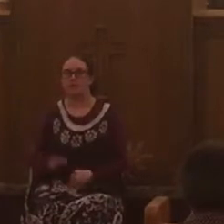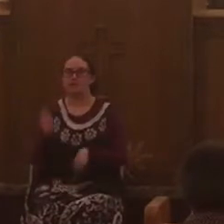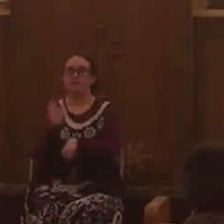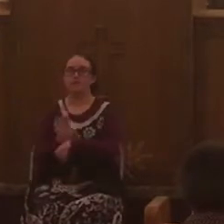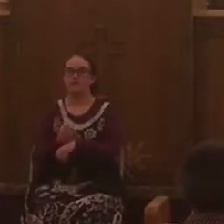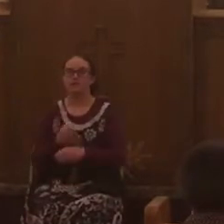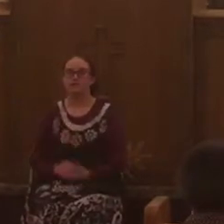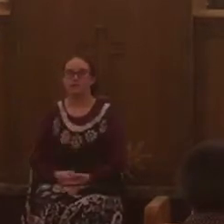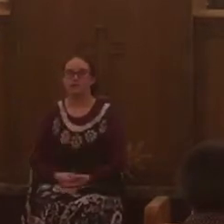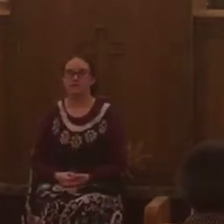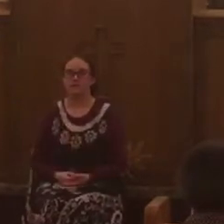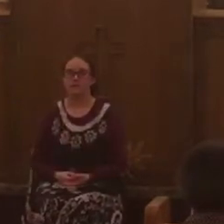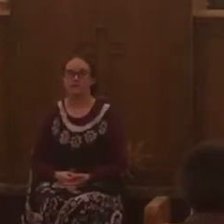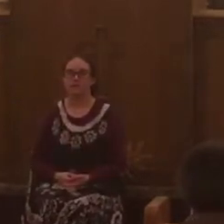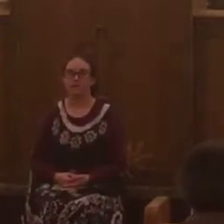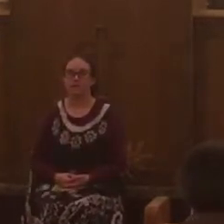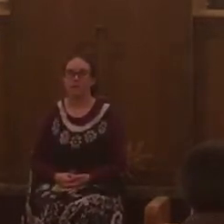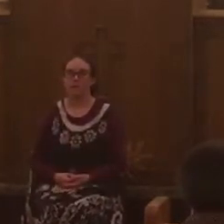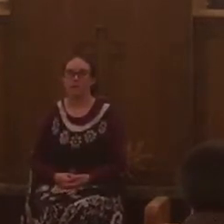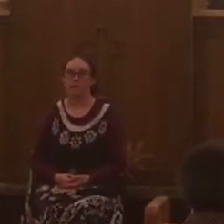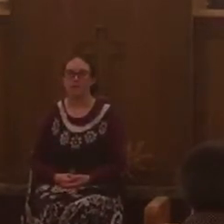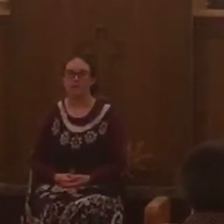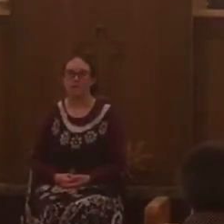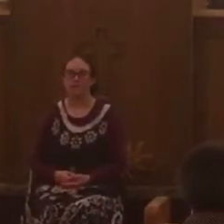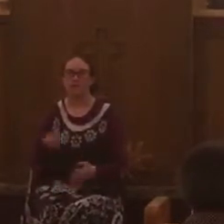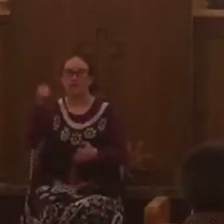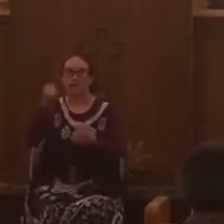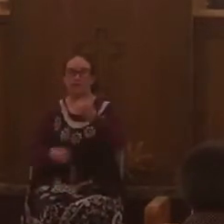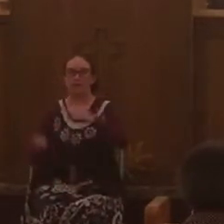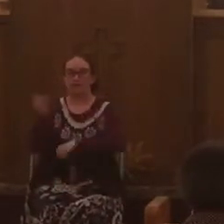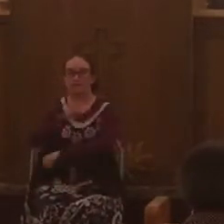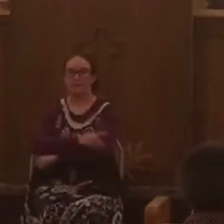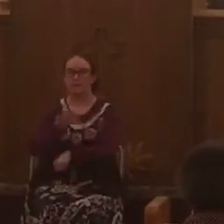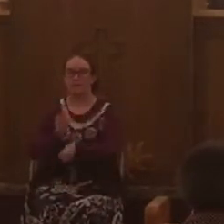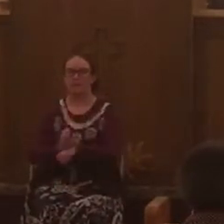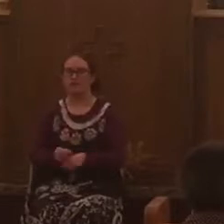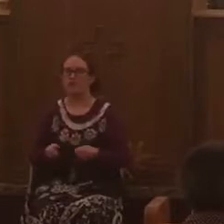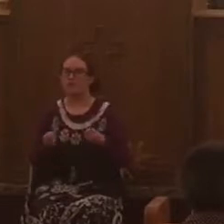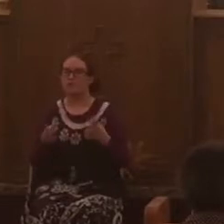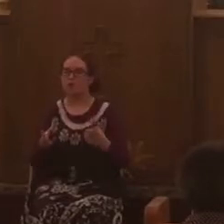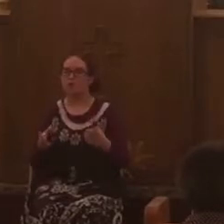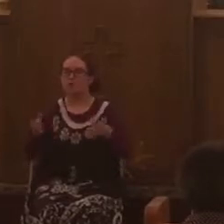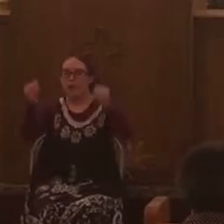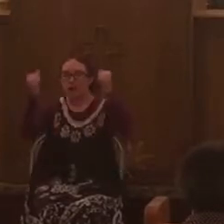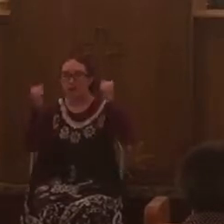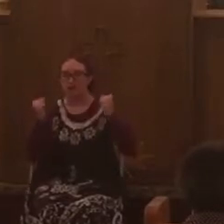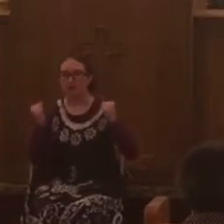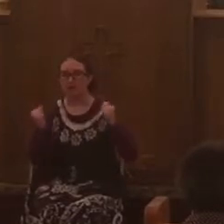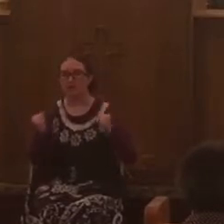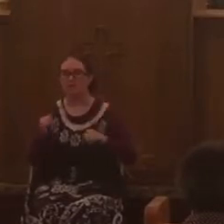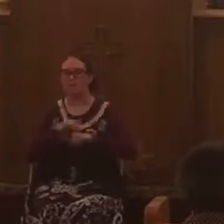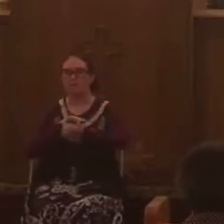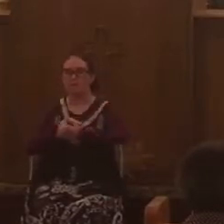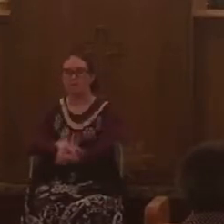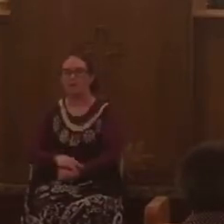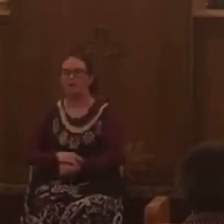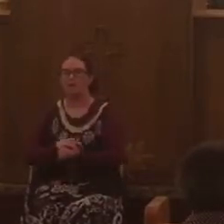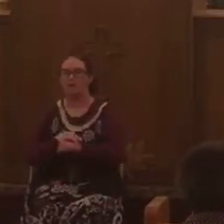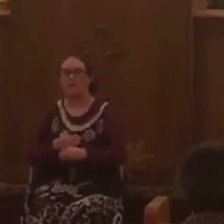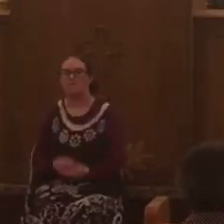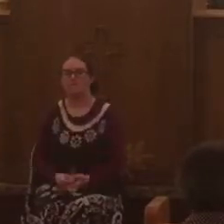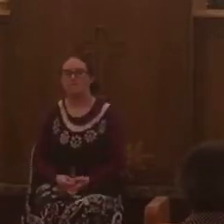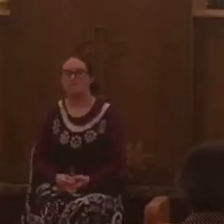and seeing. Look at this. They listened to what he was saying because they had seen the miracle signs and wonders he